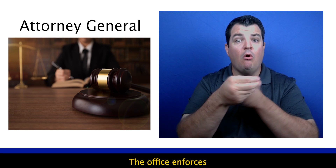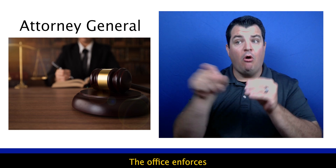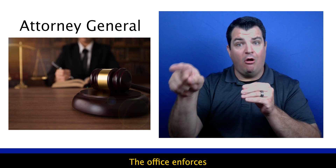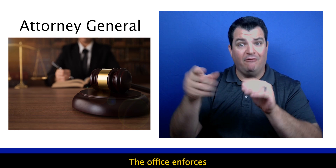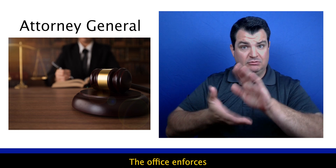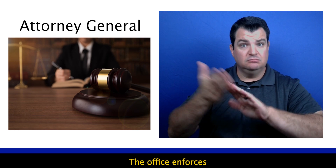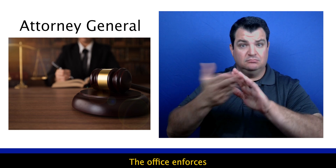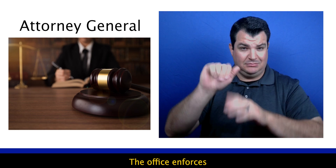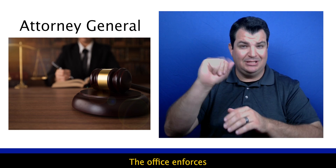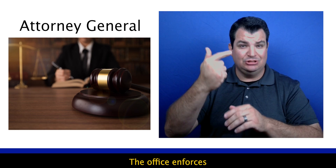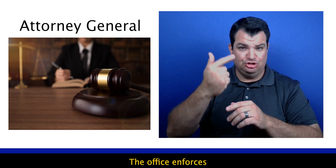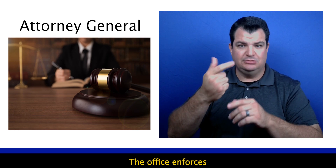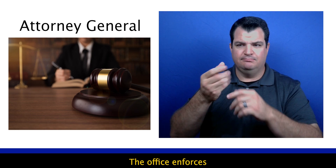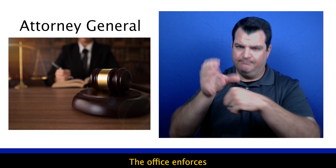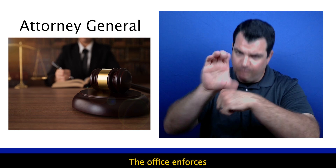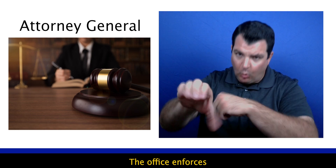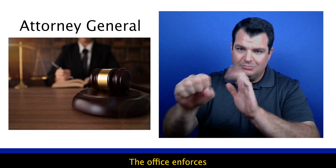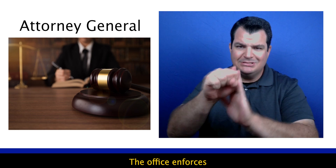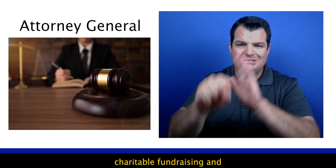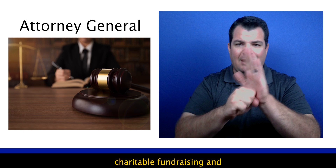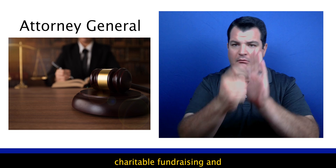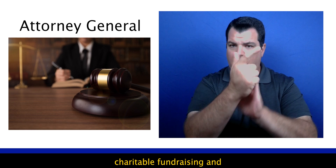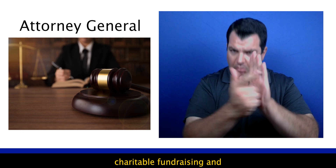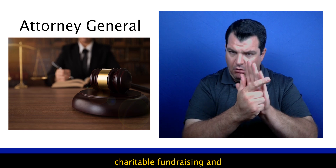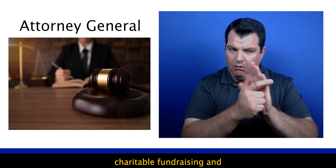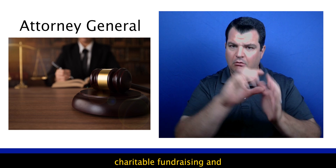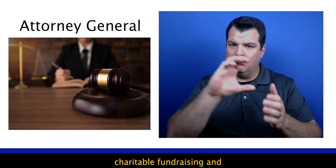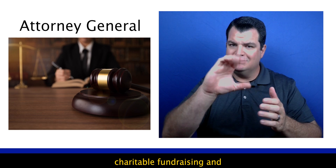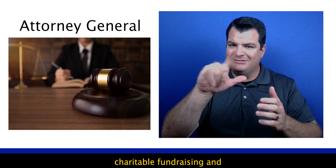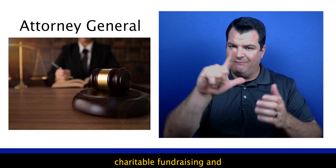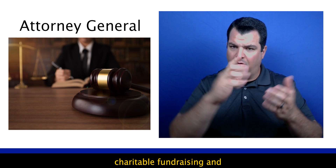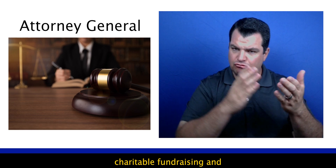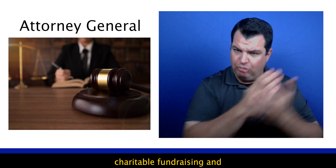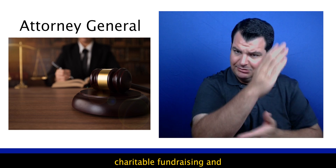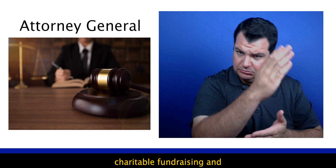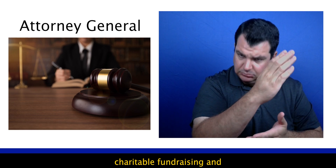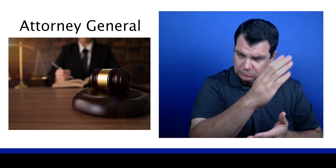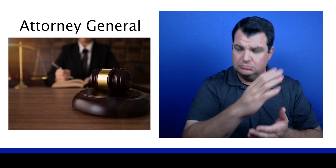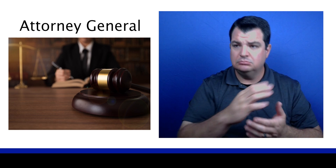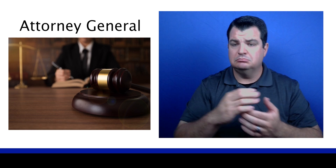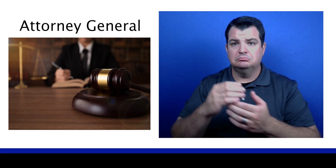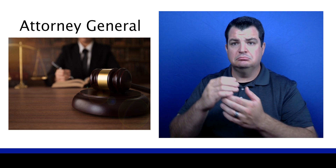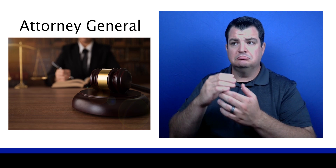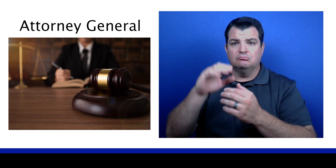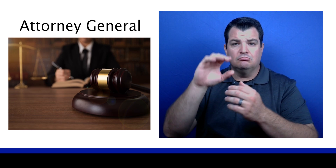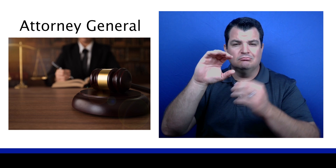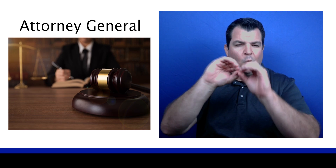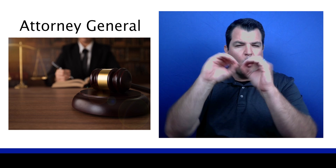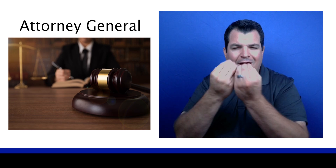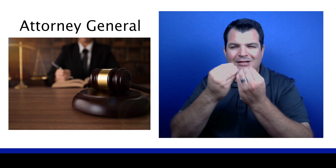The office enforces state laws on civil rights, charitable fundraising, and consumer protection.